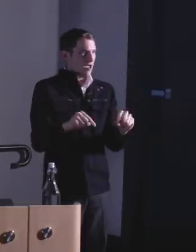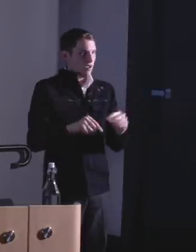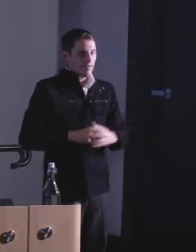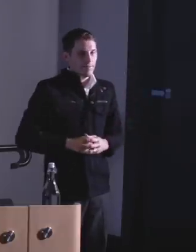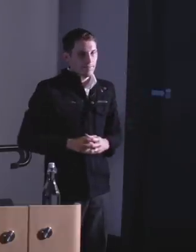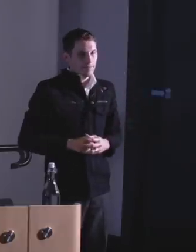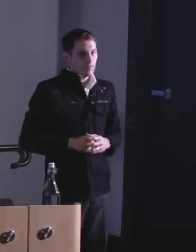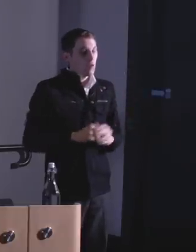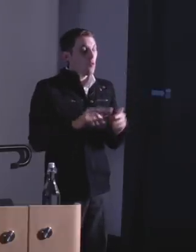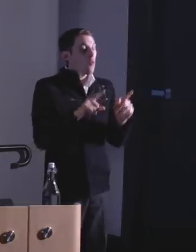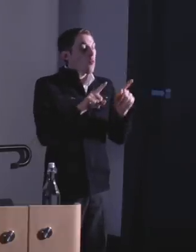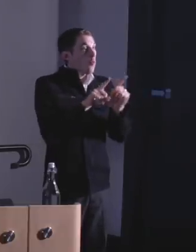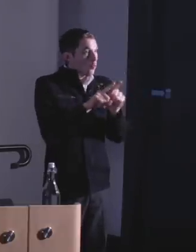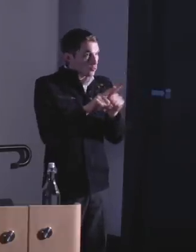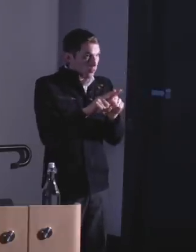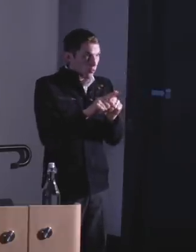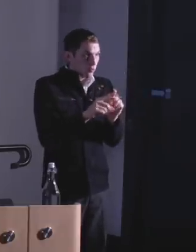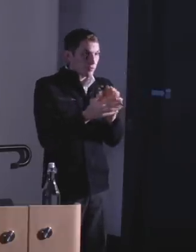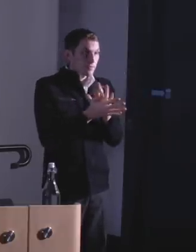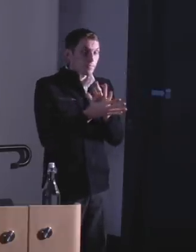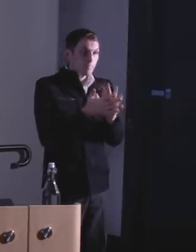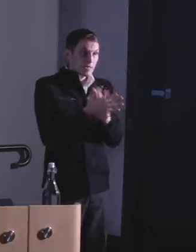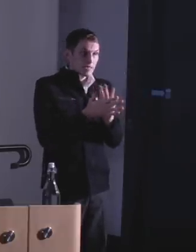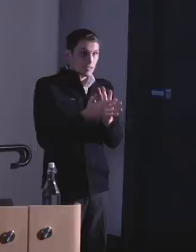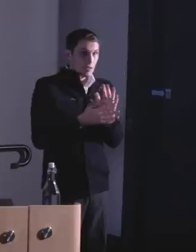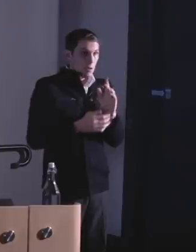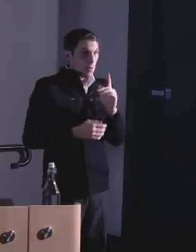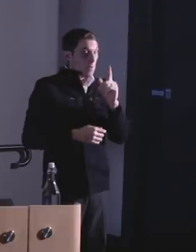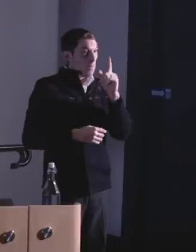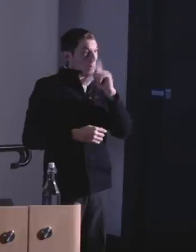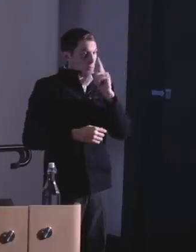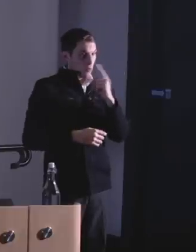But it also means that those who have the power